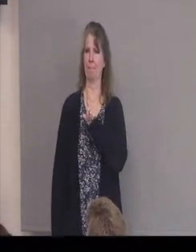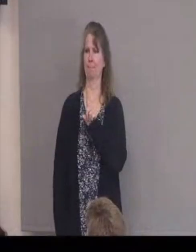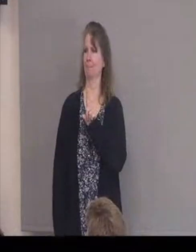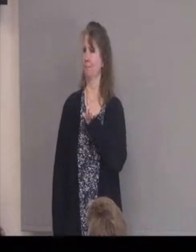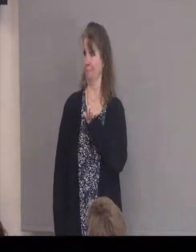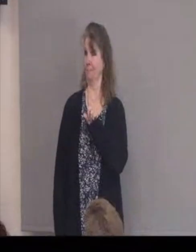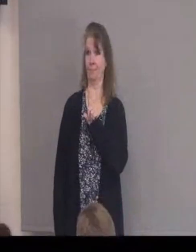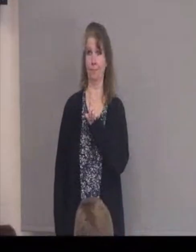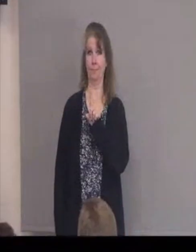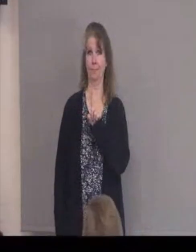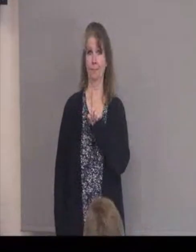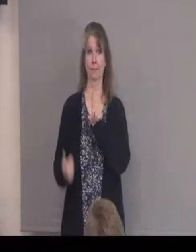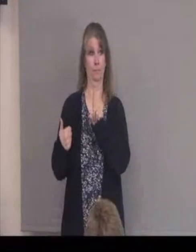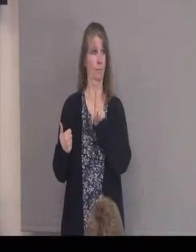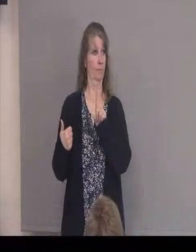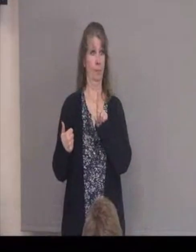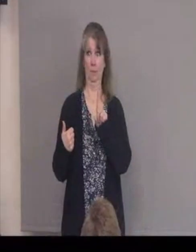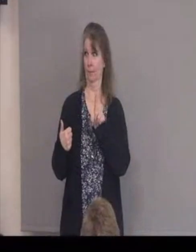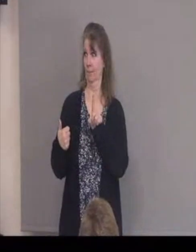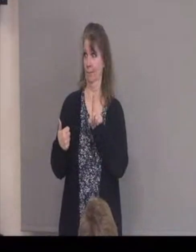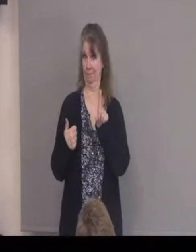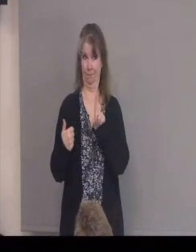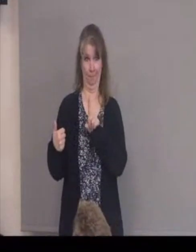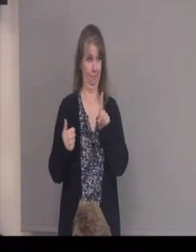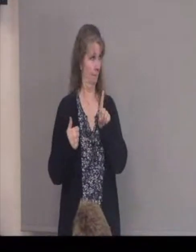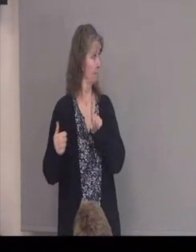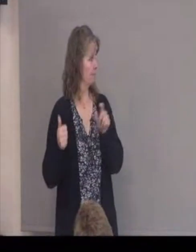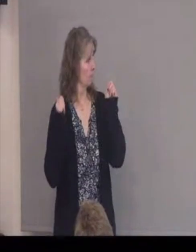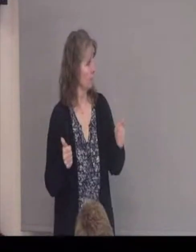Through the front? Okay, yeah, through the front. All set?